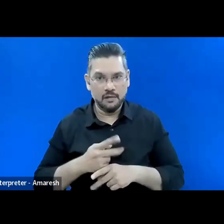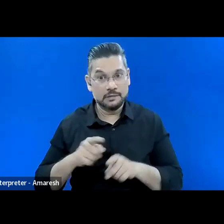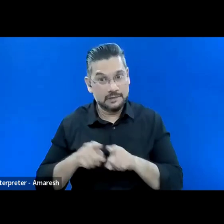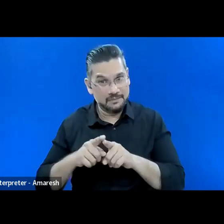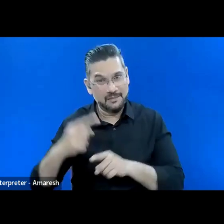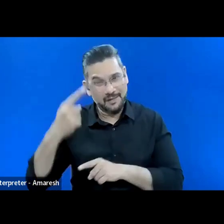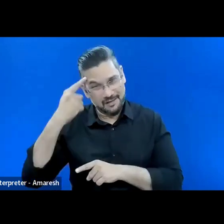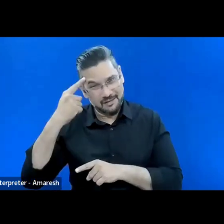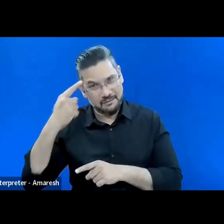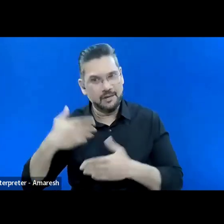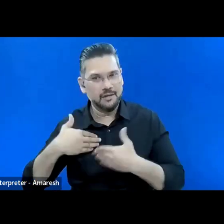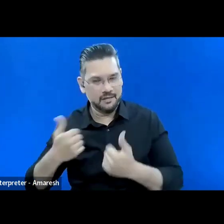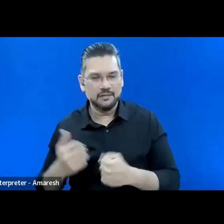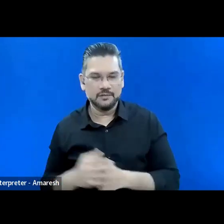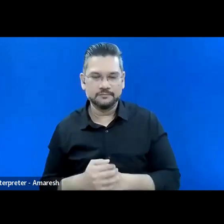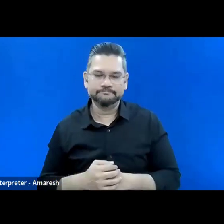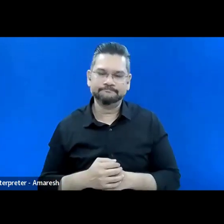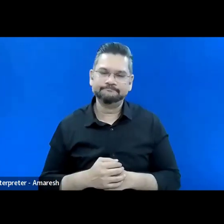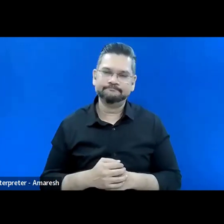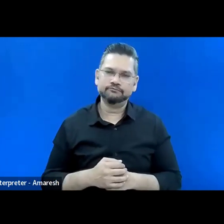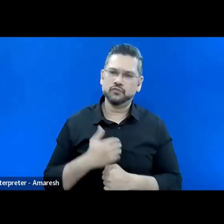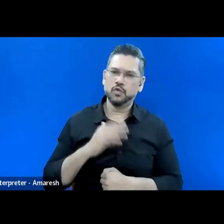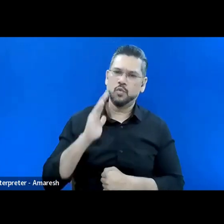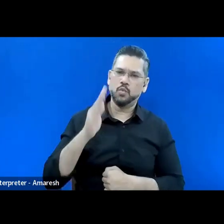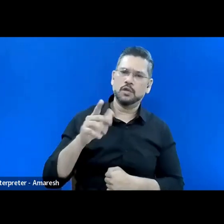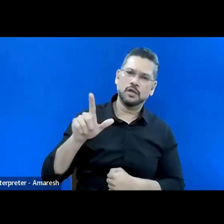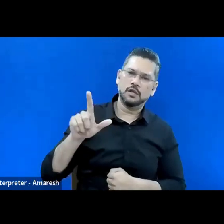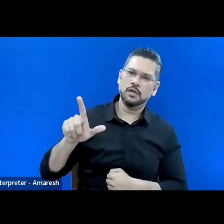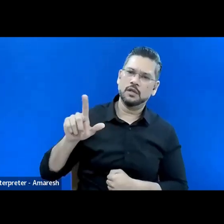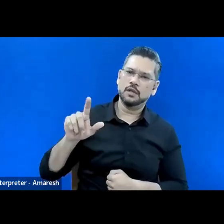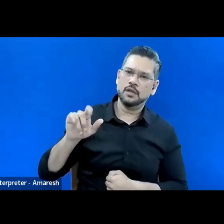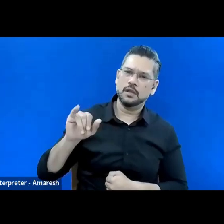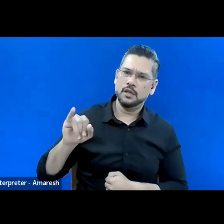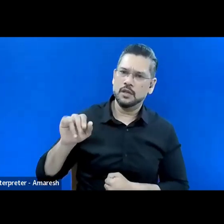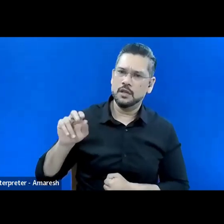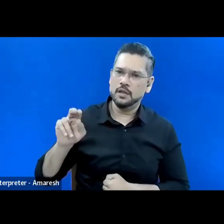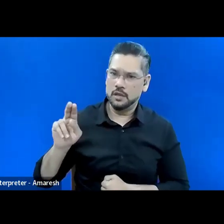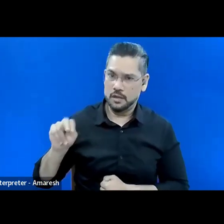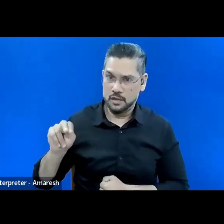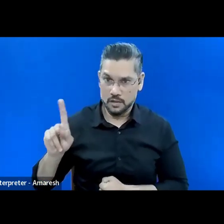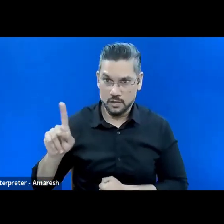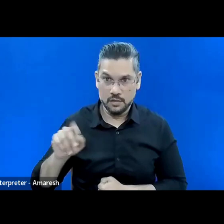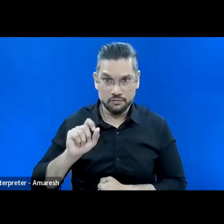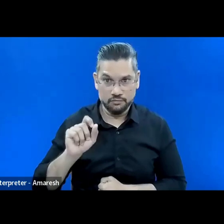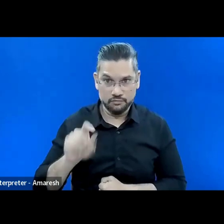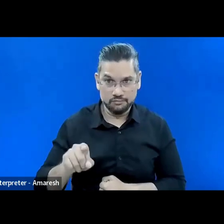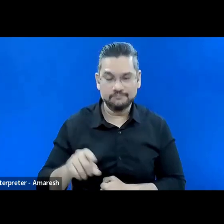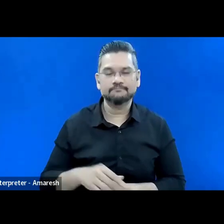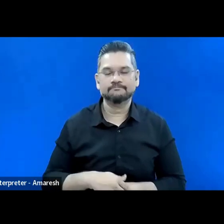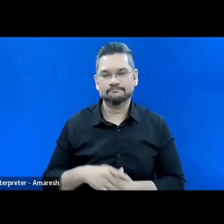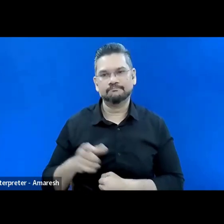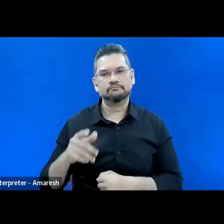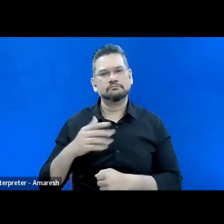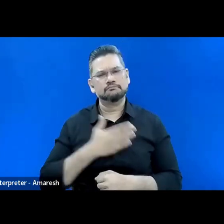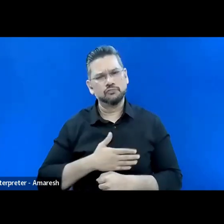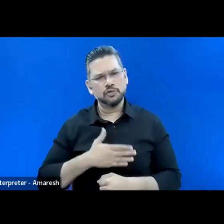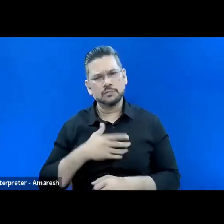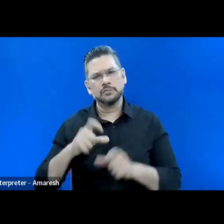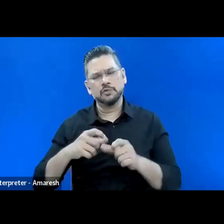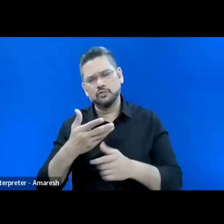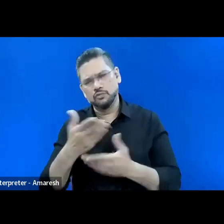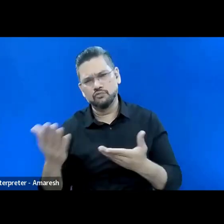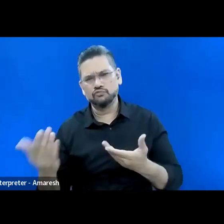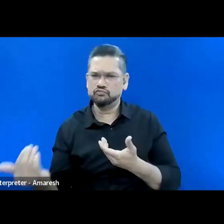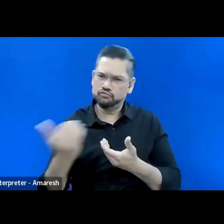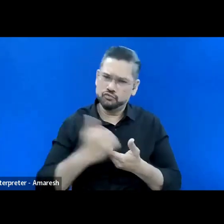that document in the chat. I would encourage you all to join the network of TCI Youth with Disabilities and